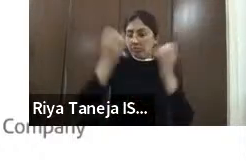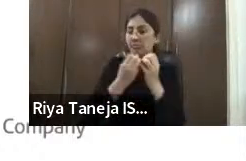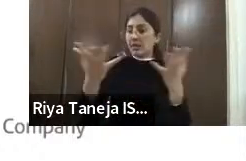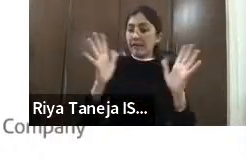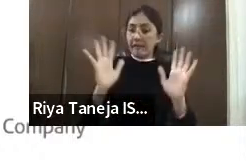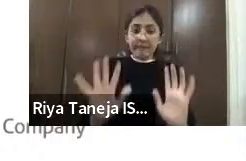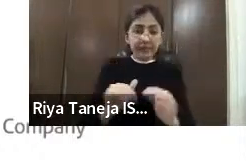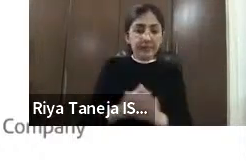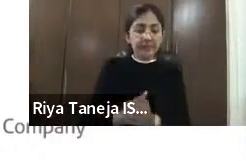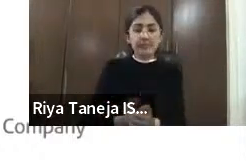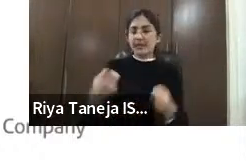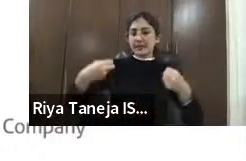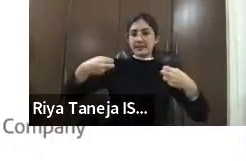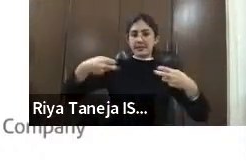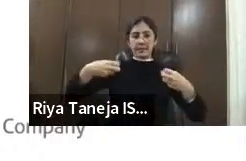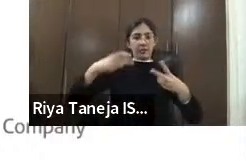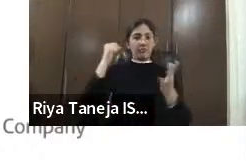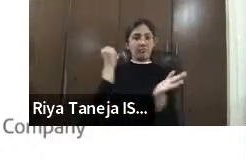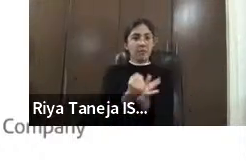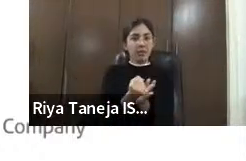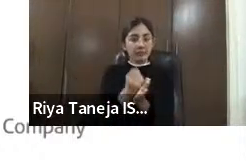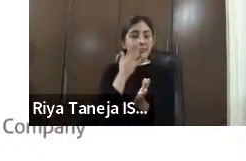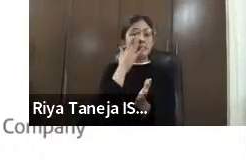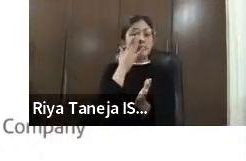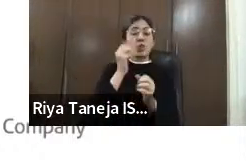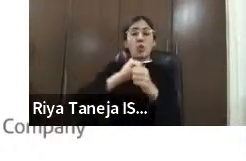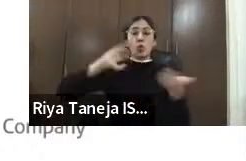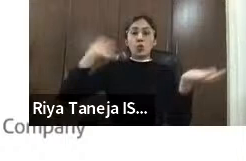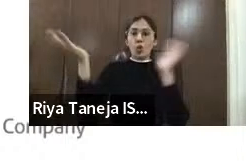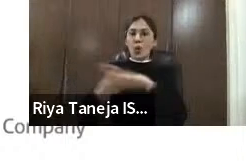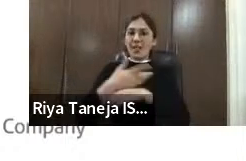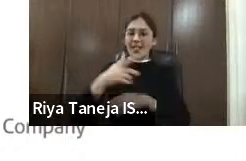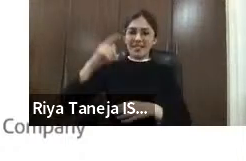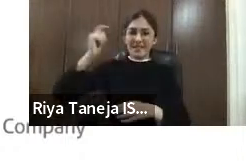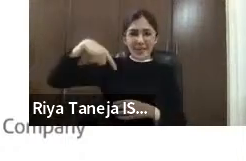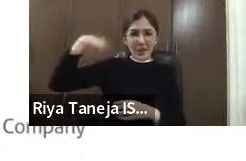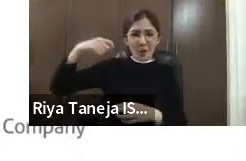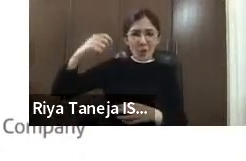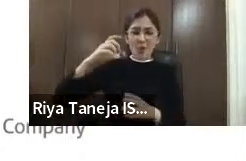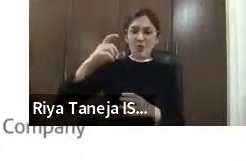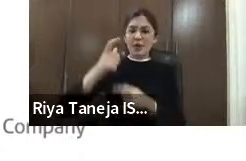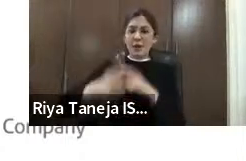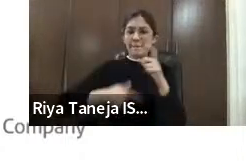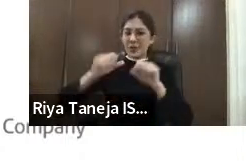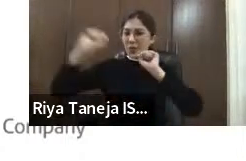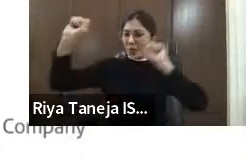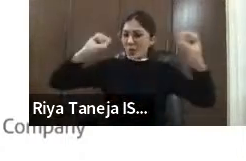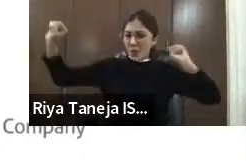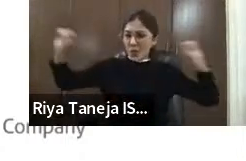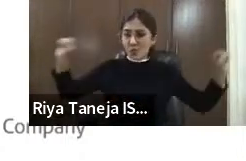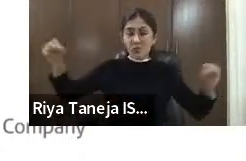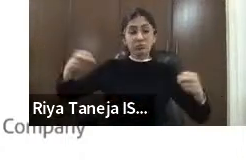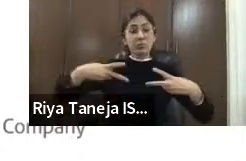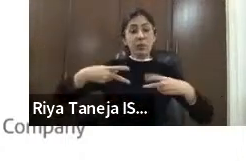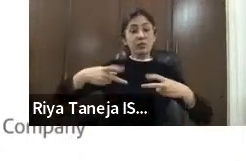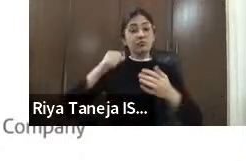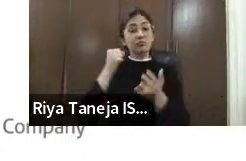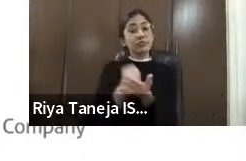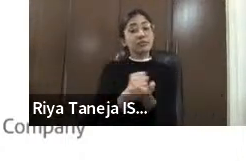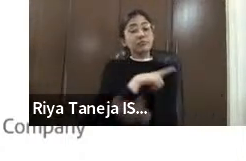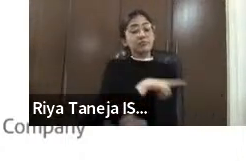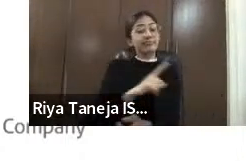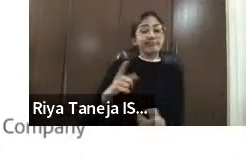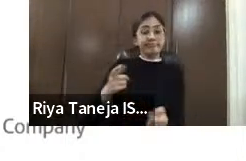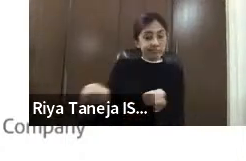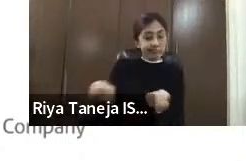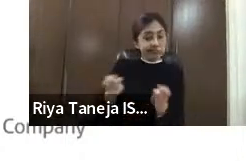ensuring subtitles in all global corporate videos, focusing on digital and physical accessibility.